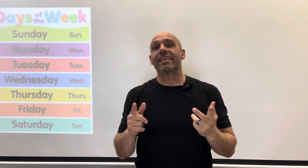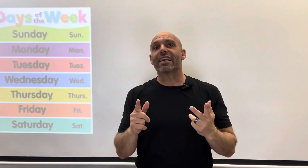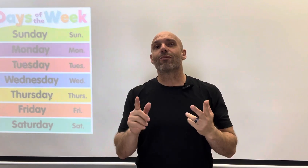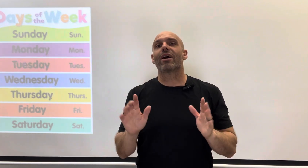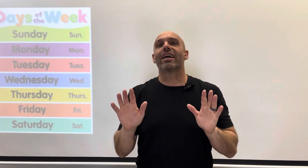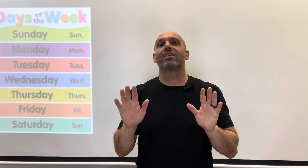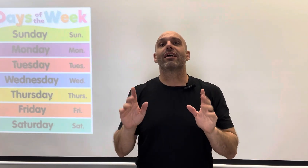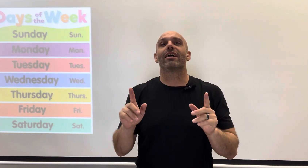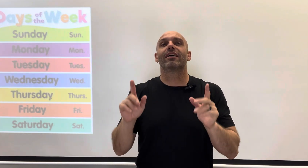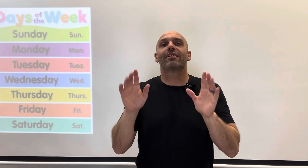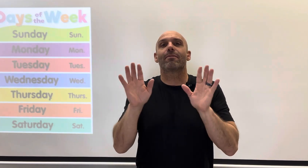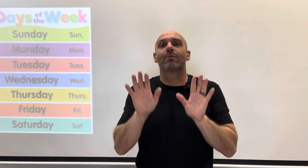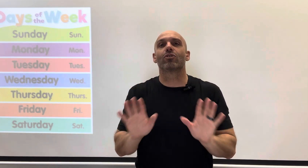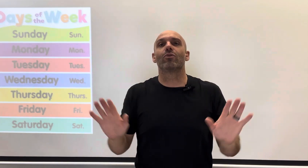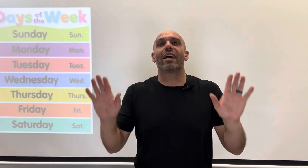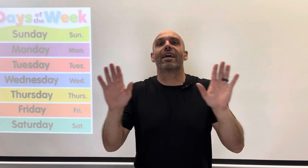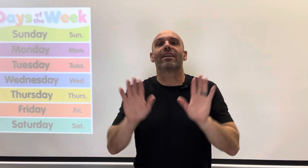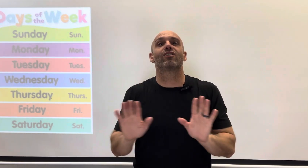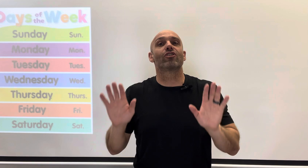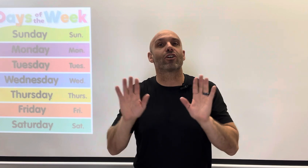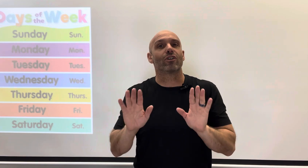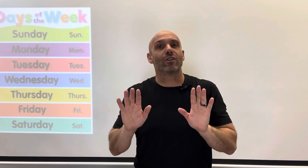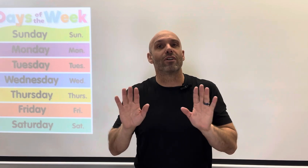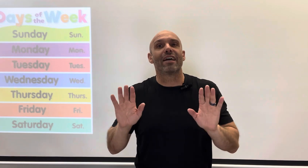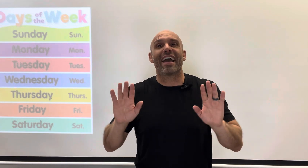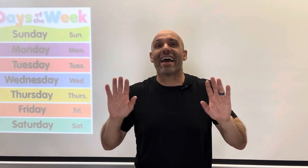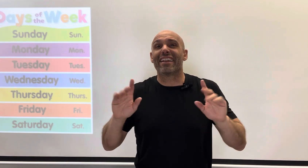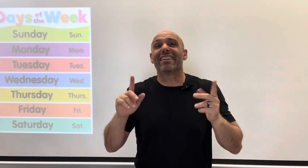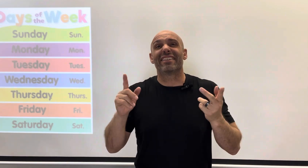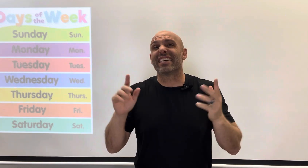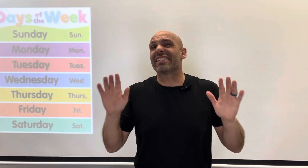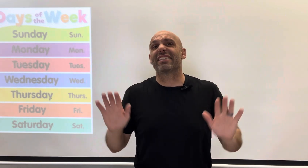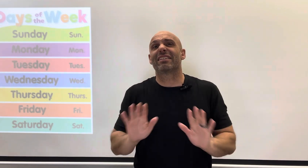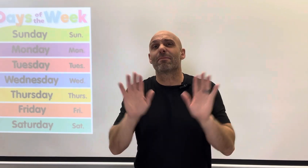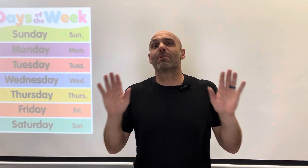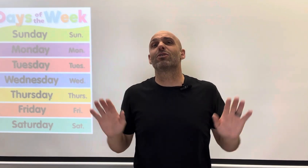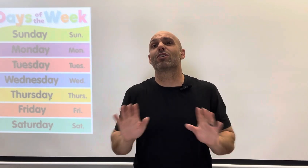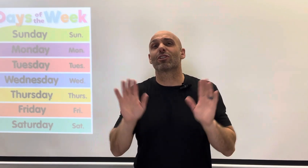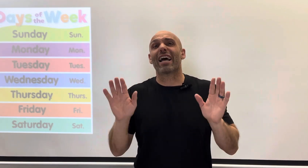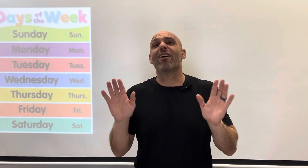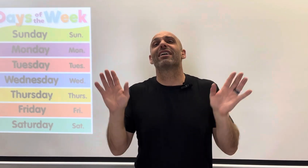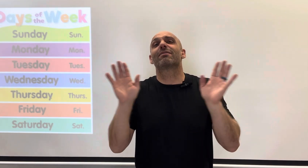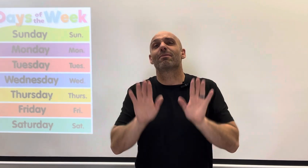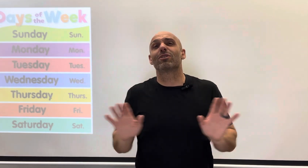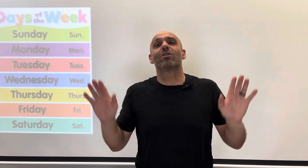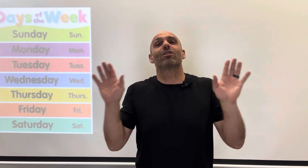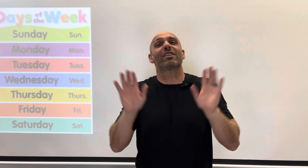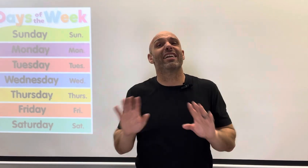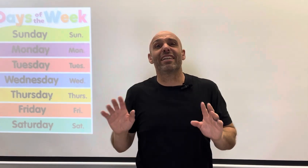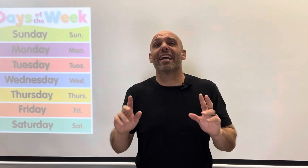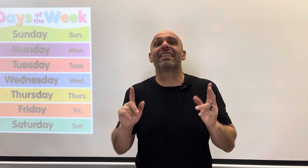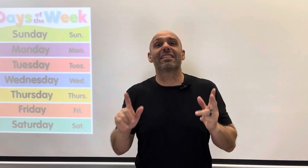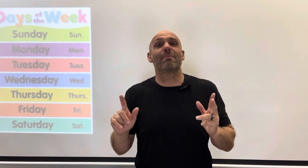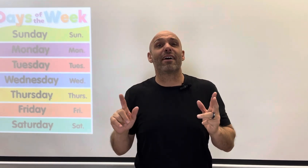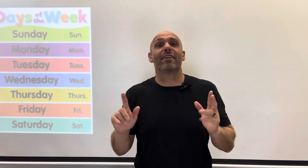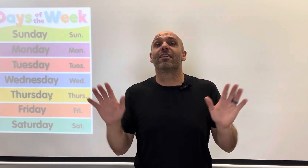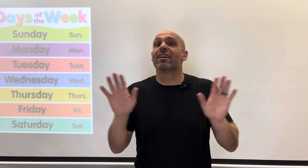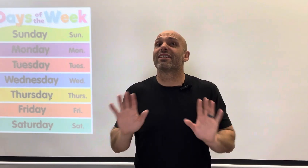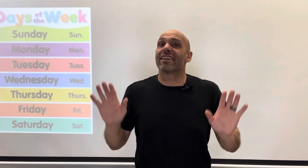second way is some people do a circle. And the thing is, some people do circles out and some people do circles in. It doesn't matter.